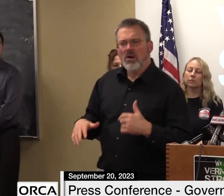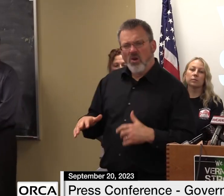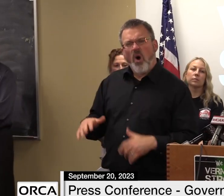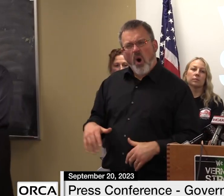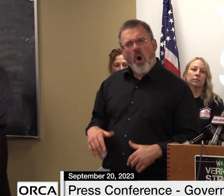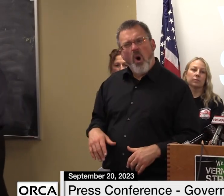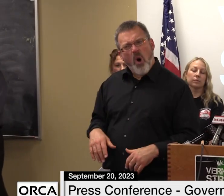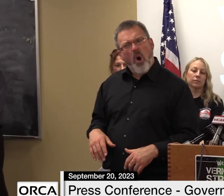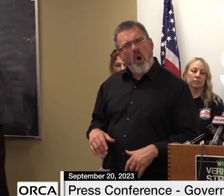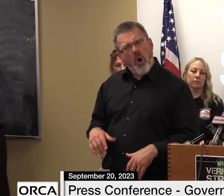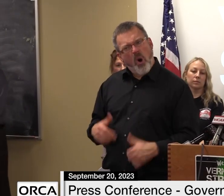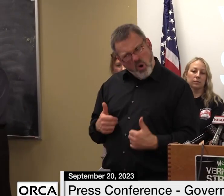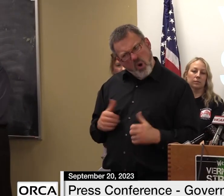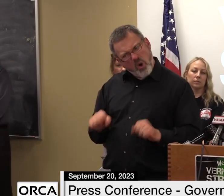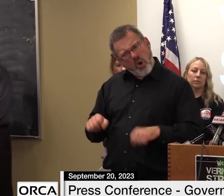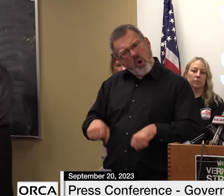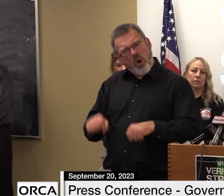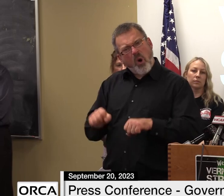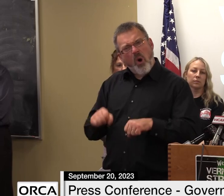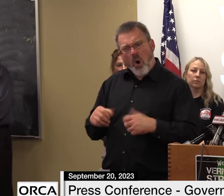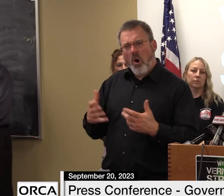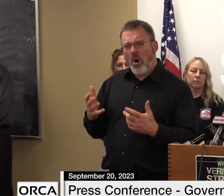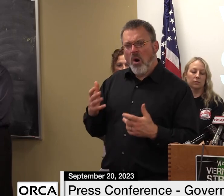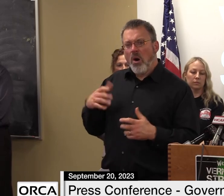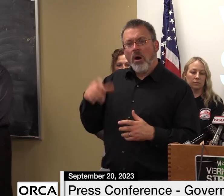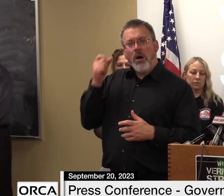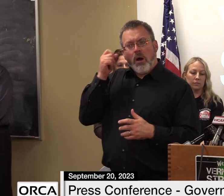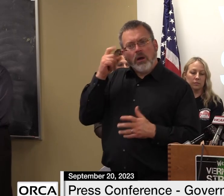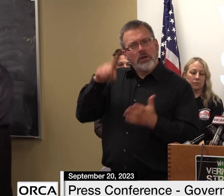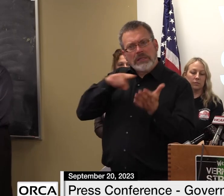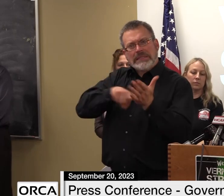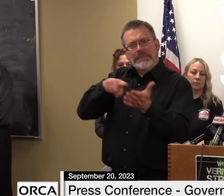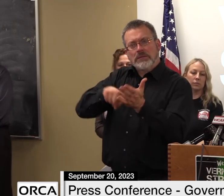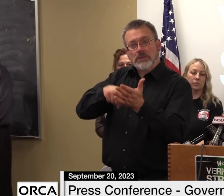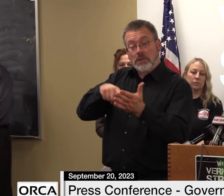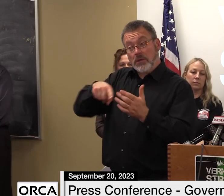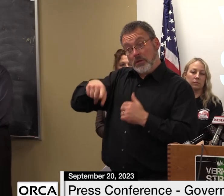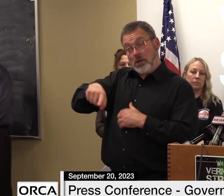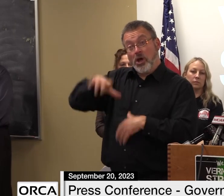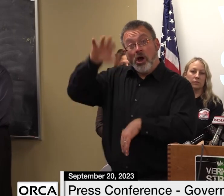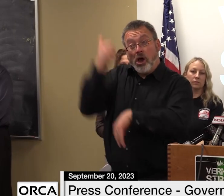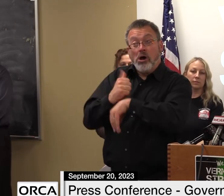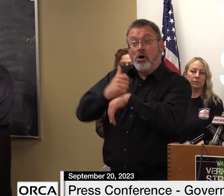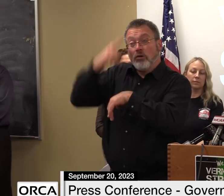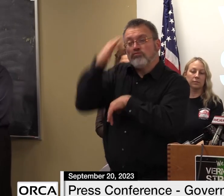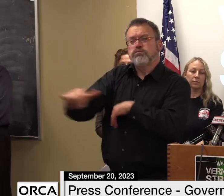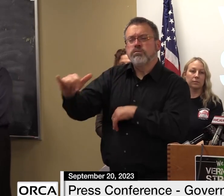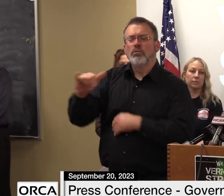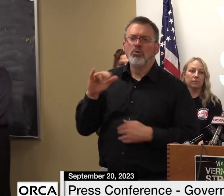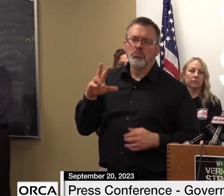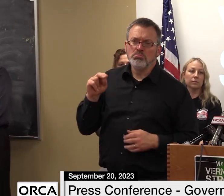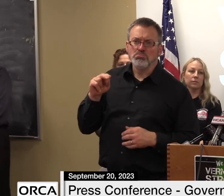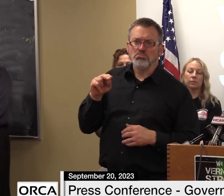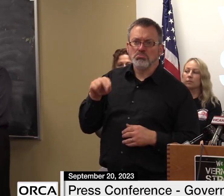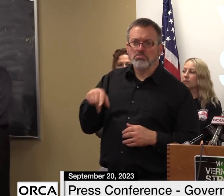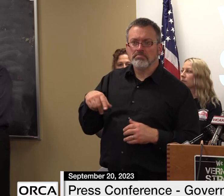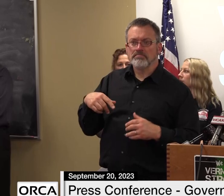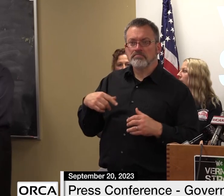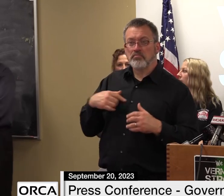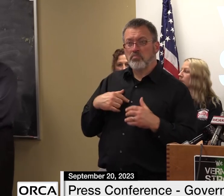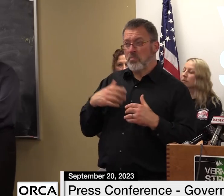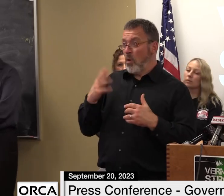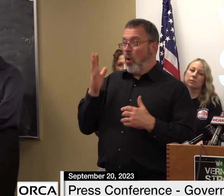is the longevity of it. Obviously, there's a desire, if at all possible, for there be permanency to